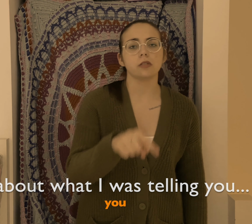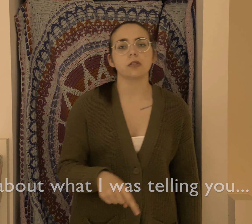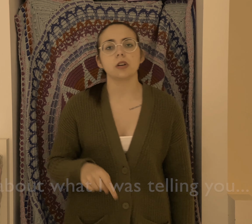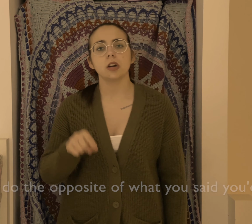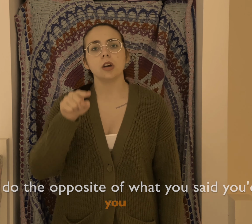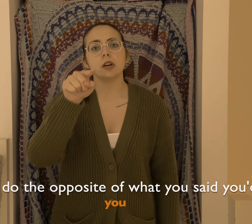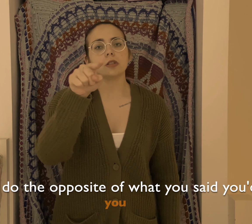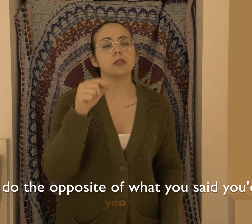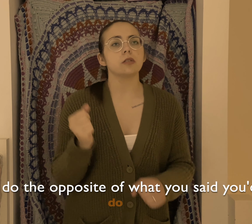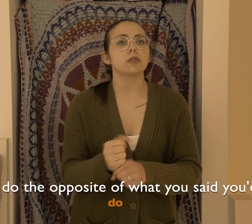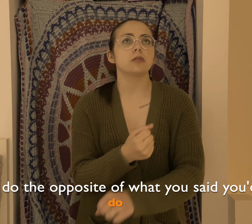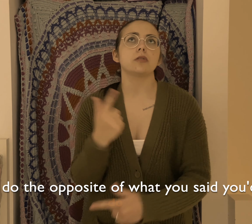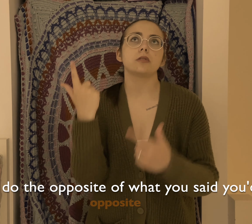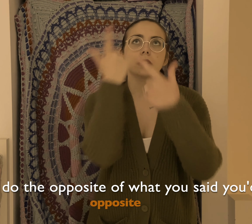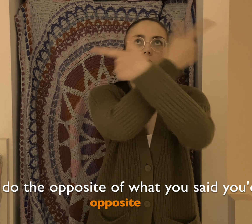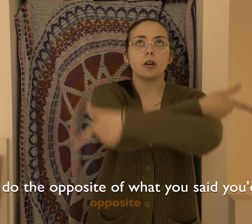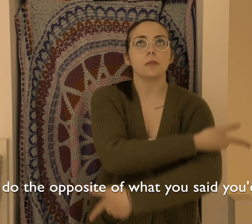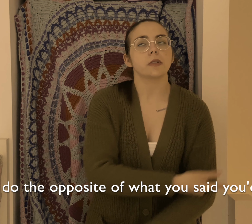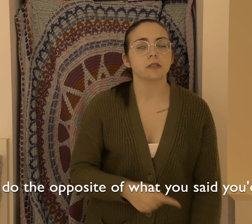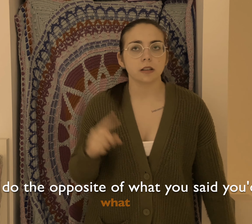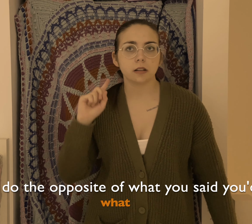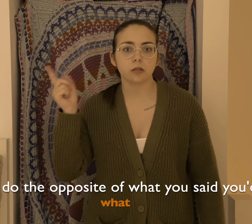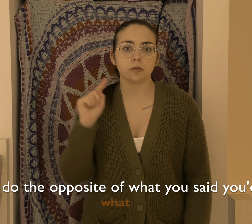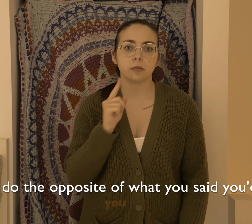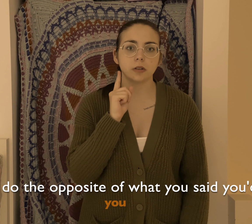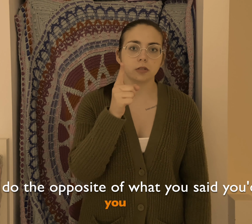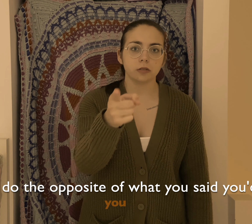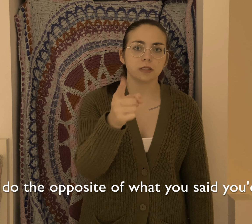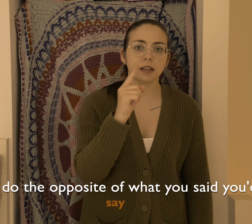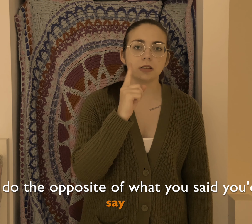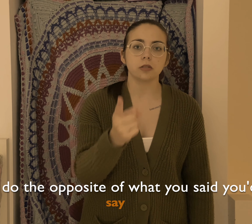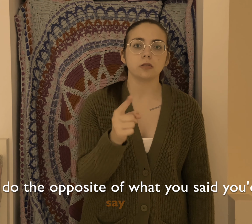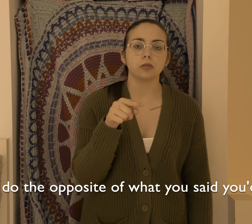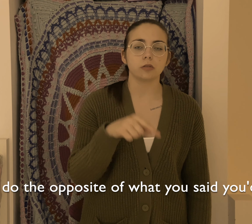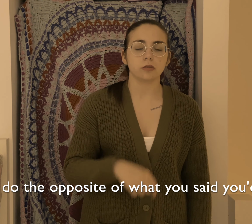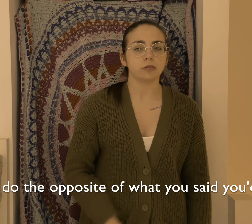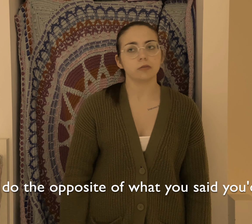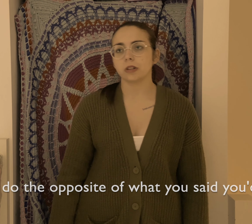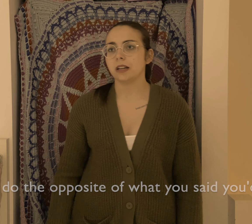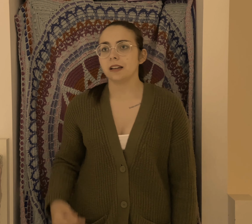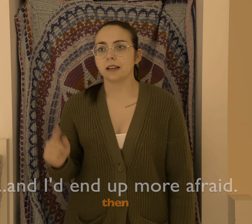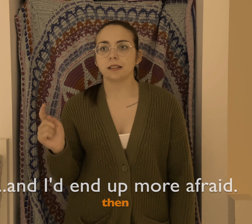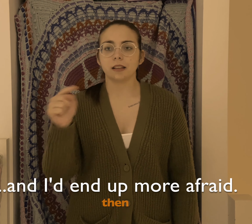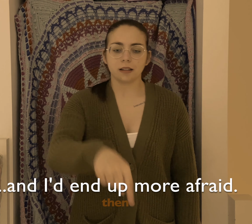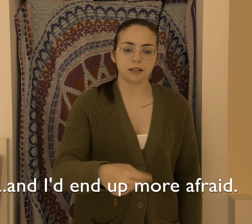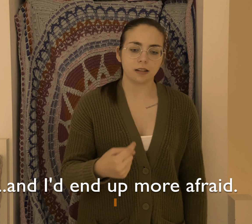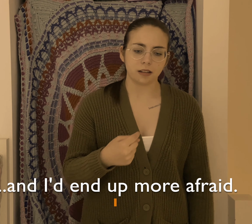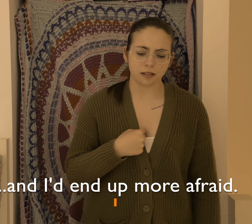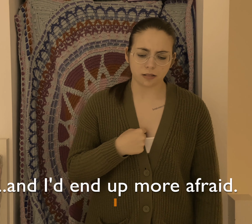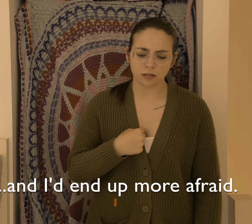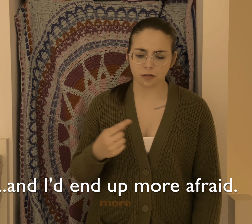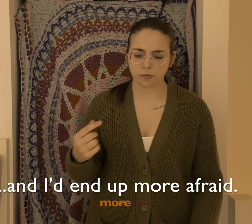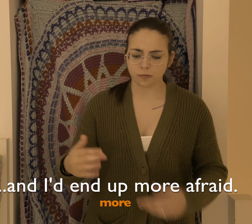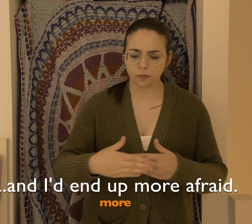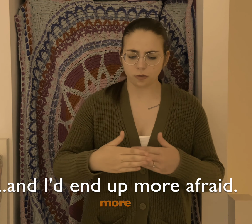You'd do the opposite of what you said you'd do And I'd end up more